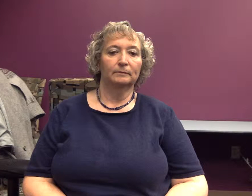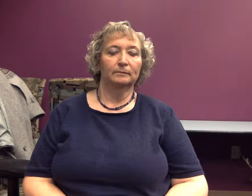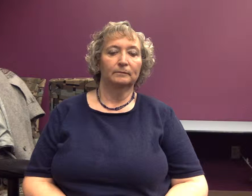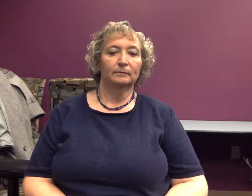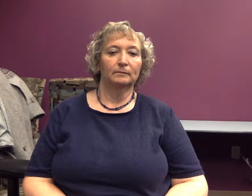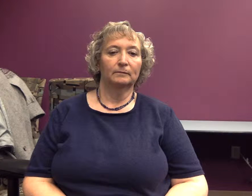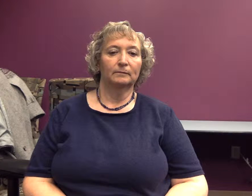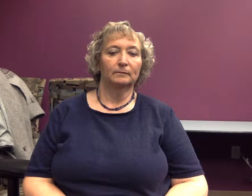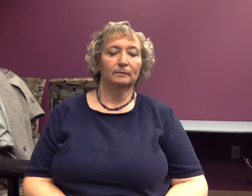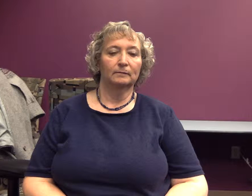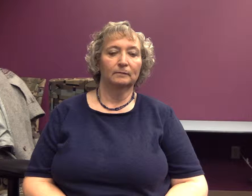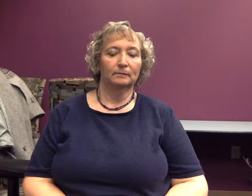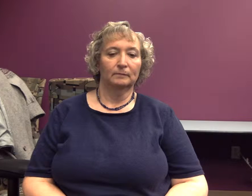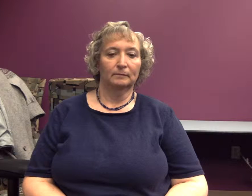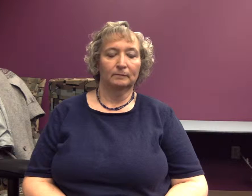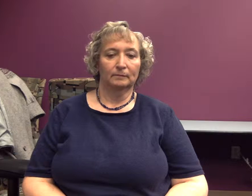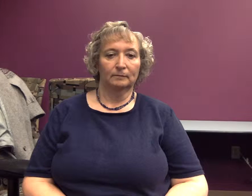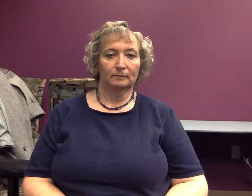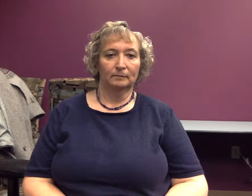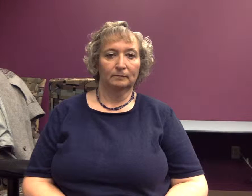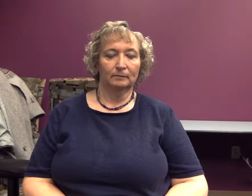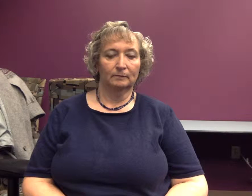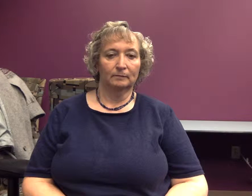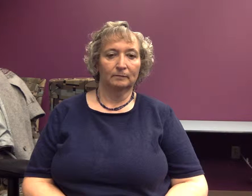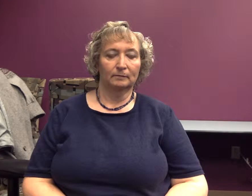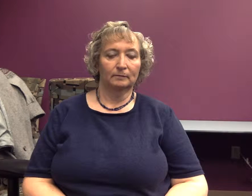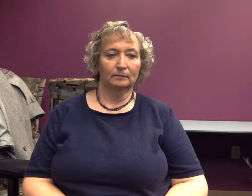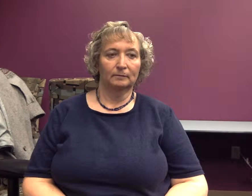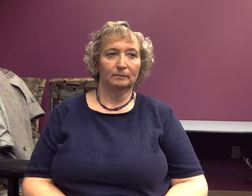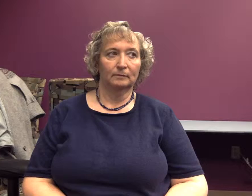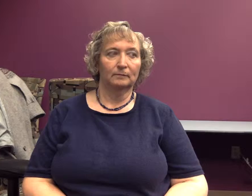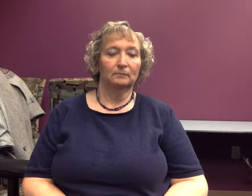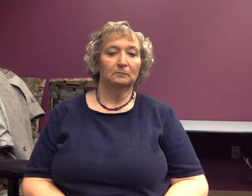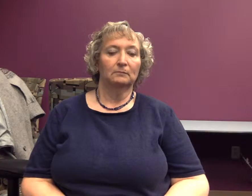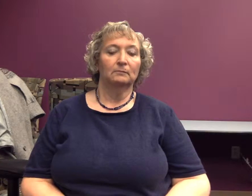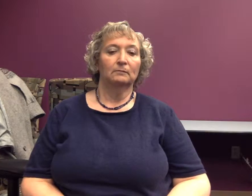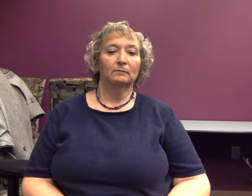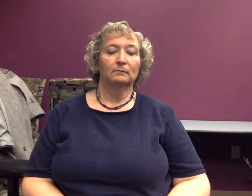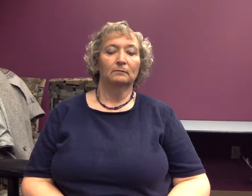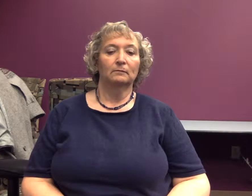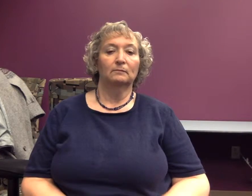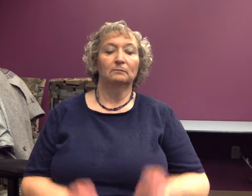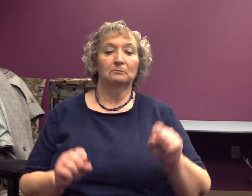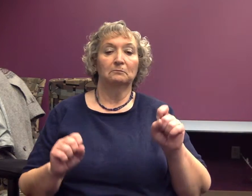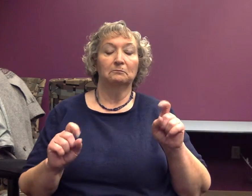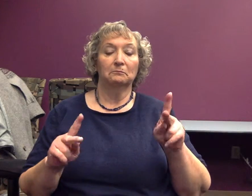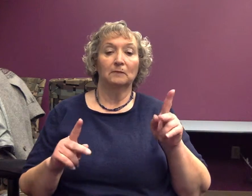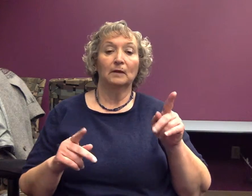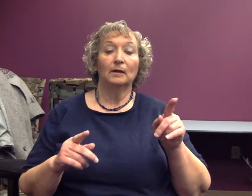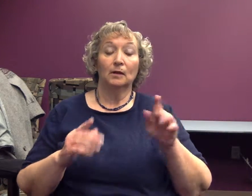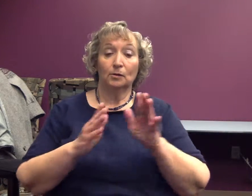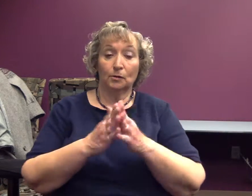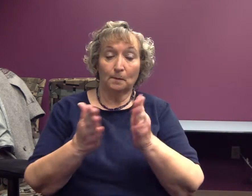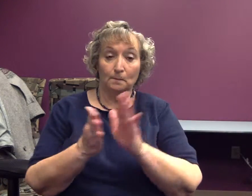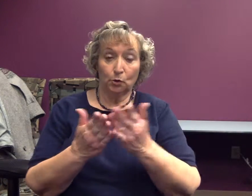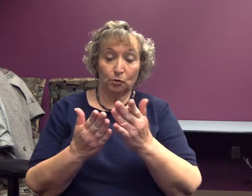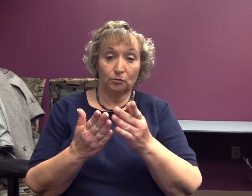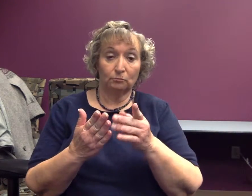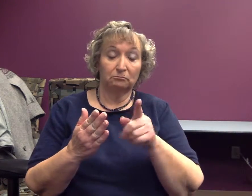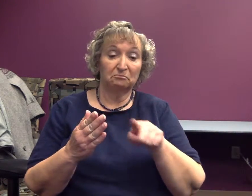review over humidity and condensation and evaporation, things like that. What we're going to do today is go through and look at those. The first